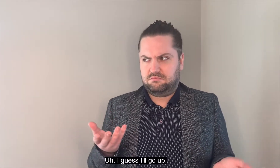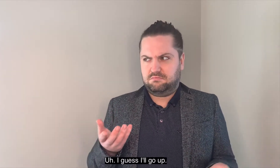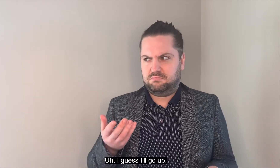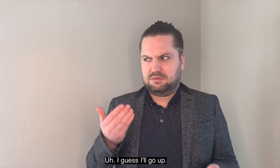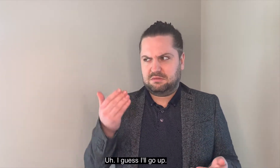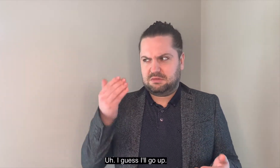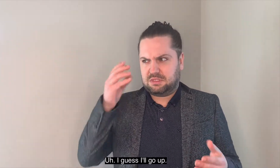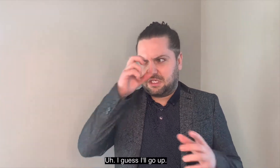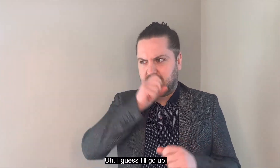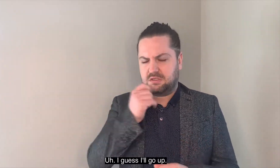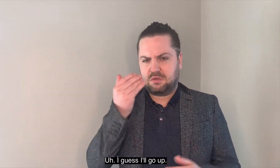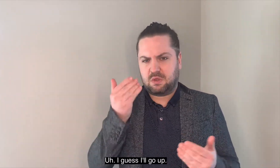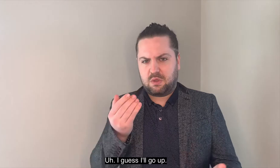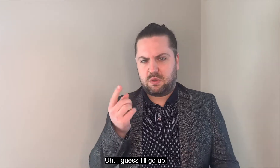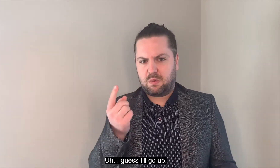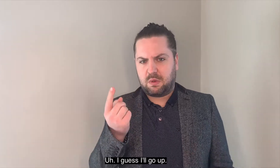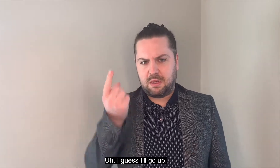I guess I'll go up.